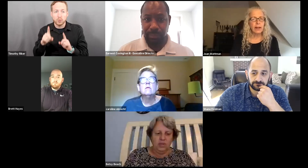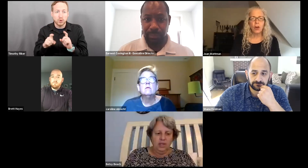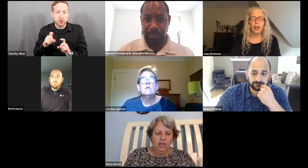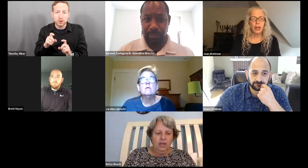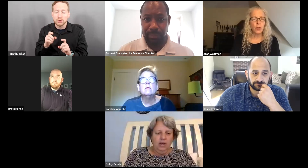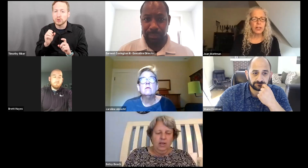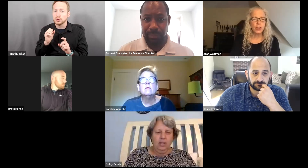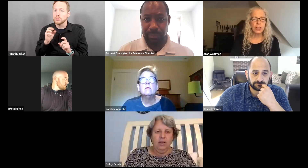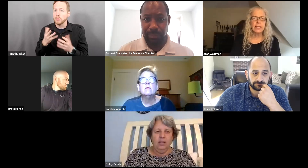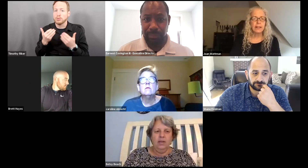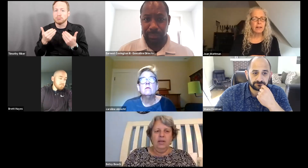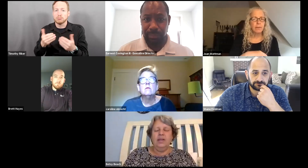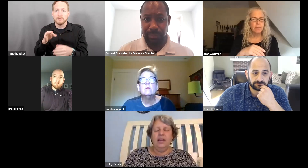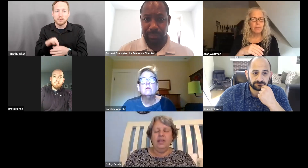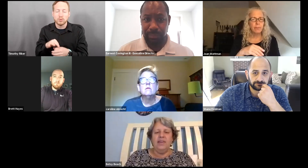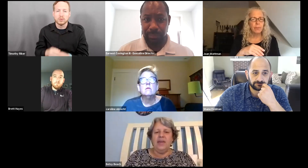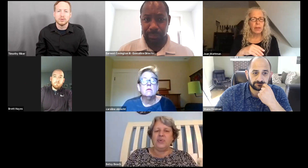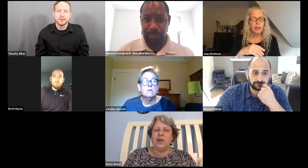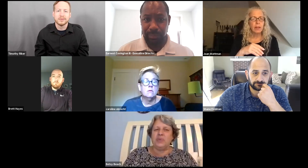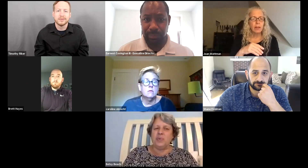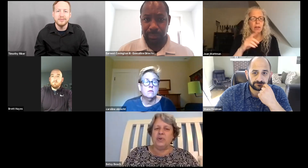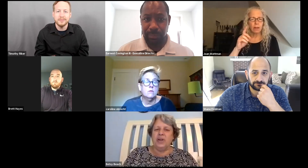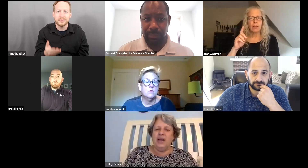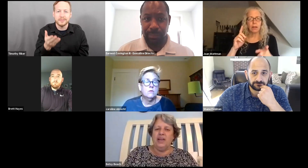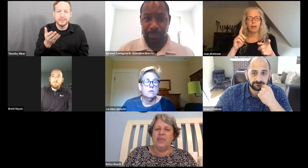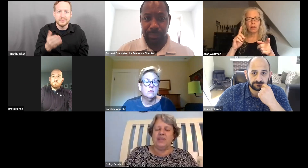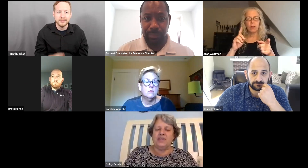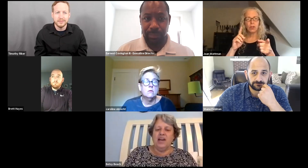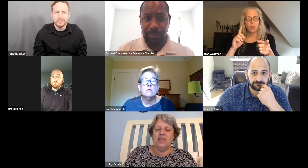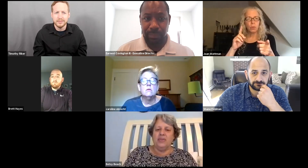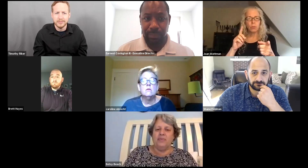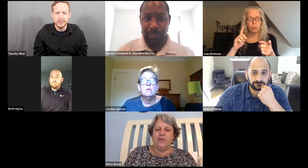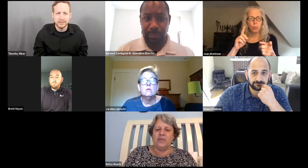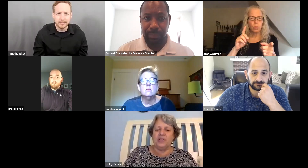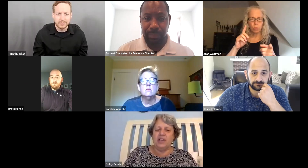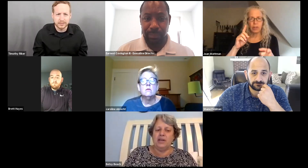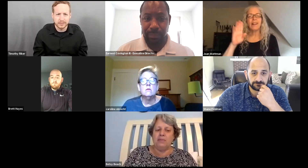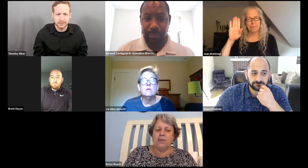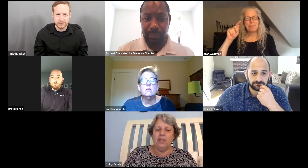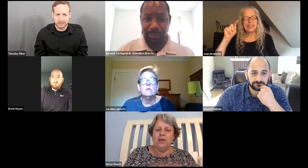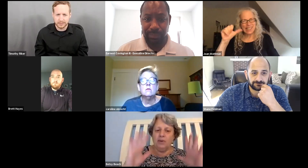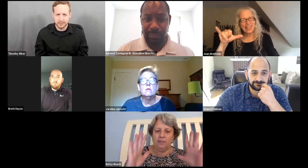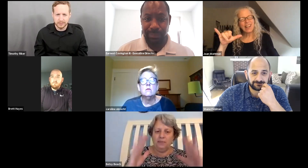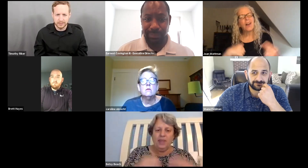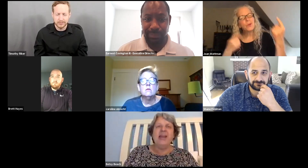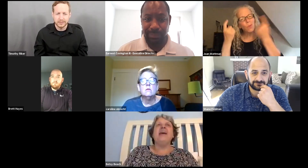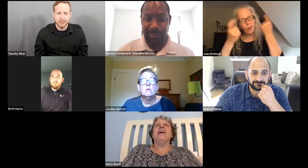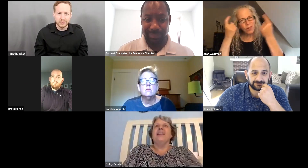And if there are any other questions? Yeah, that's what I was wondering. I think it's not the first time.